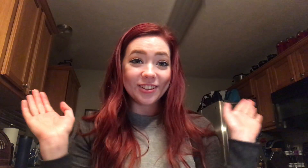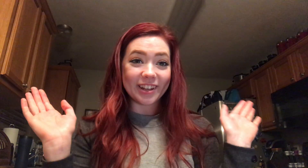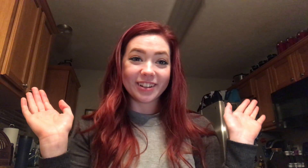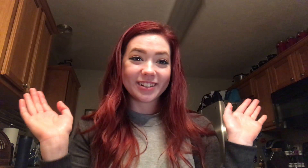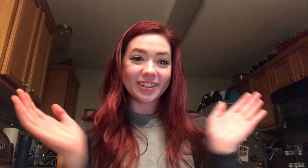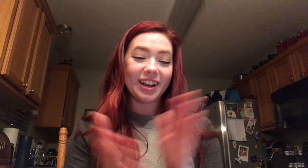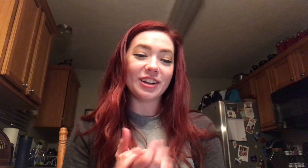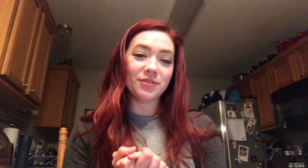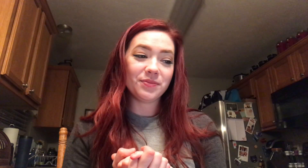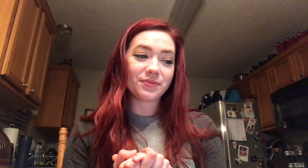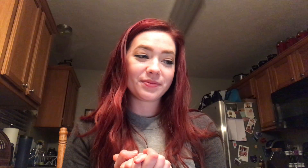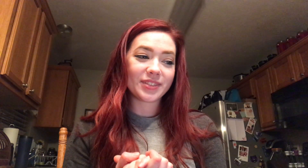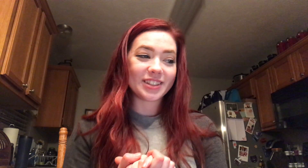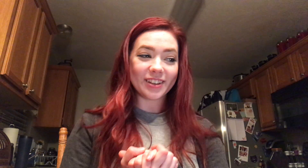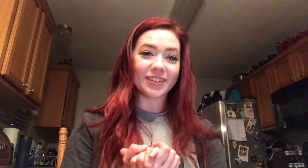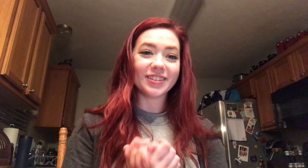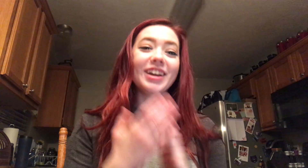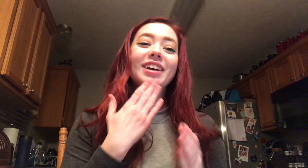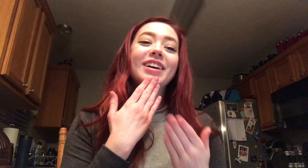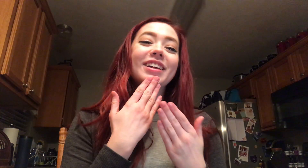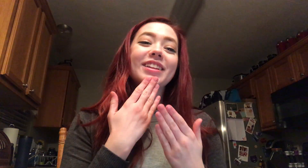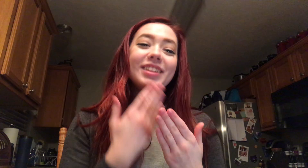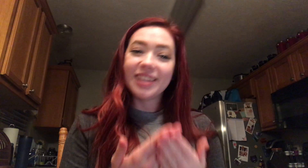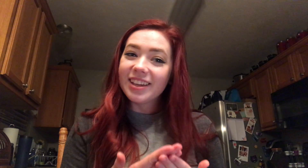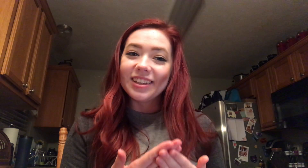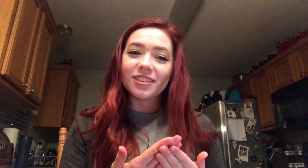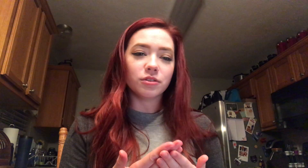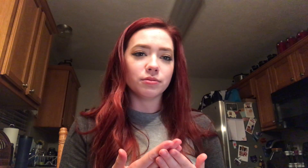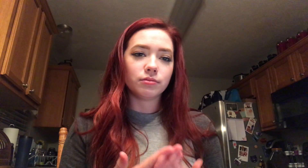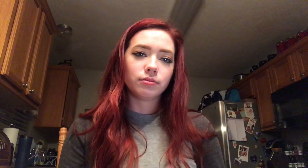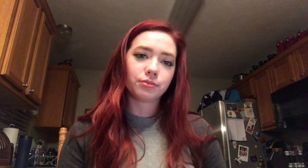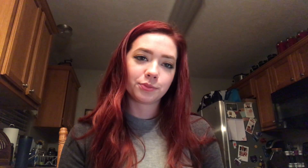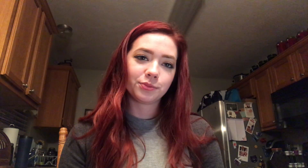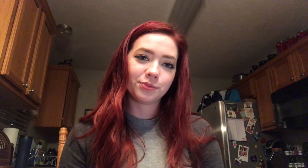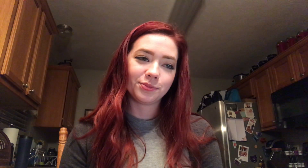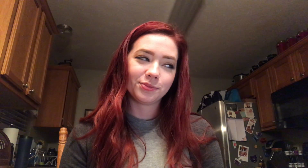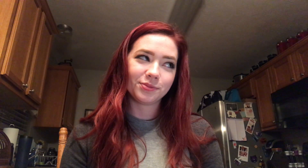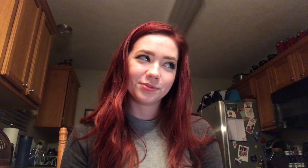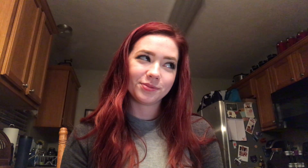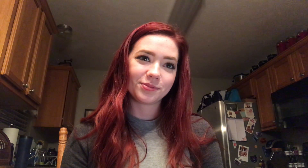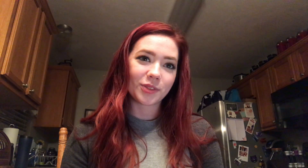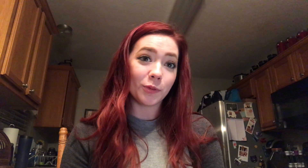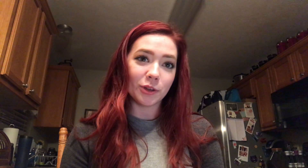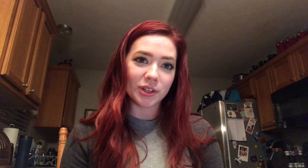there. So, thank you. When you mess